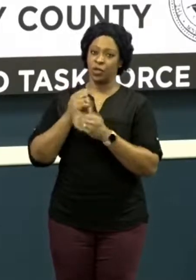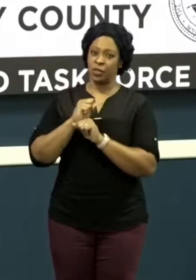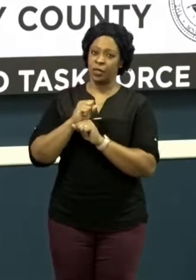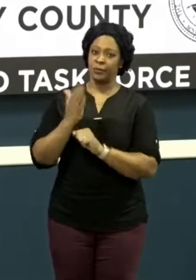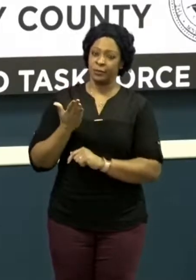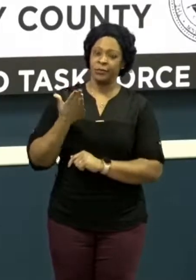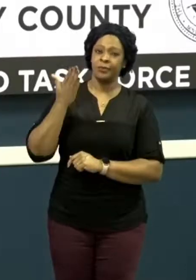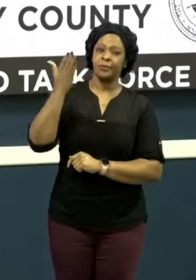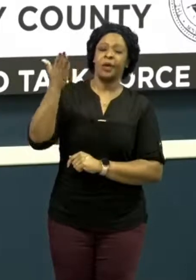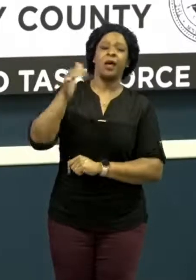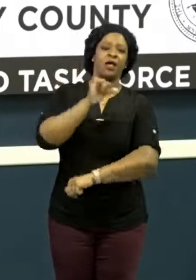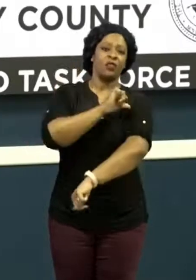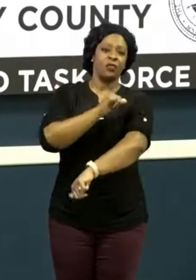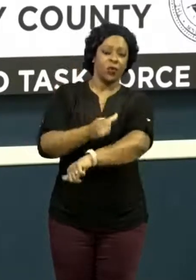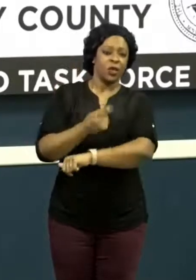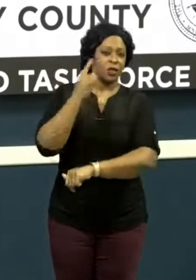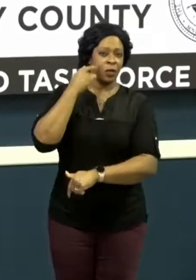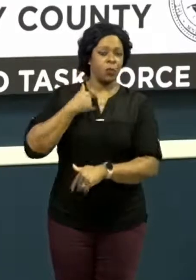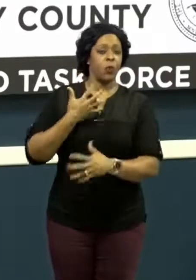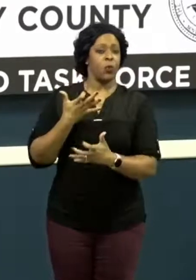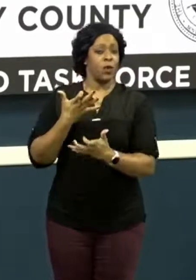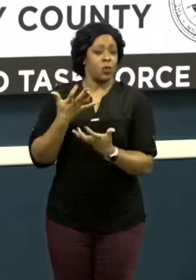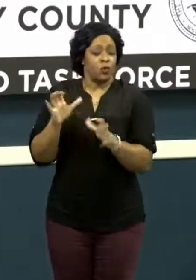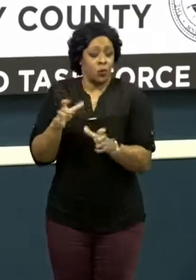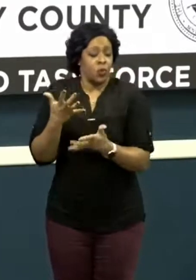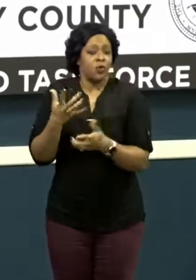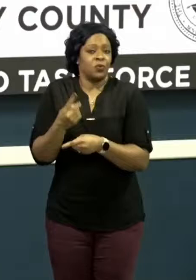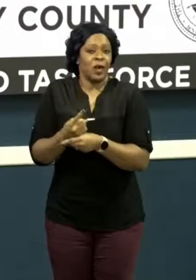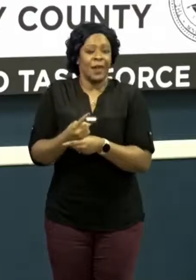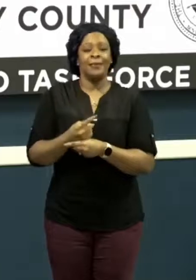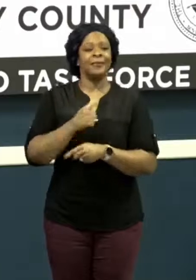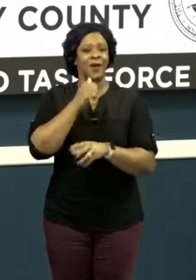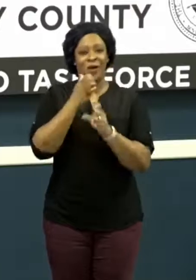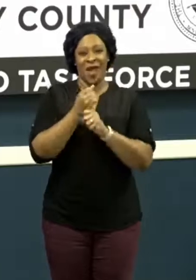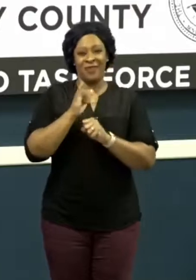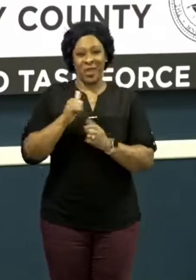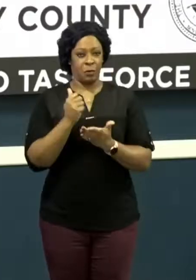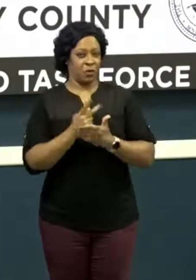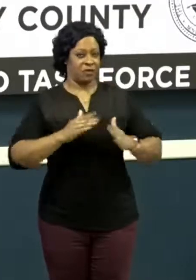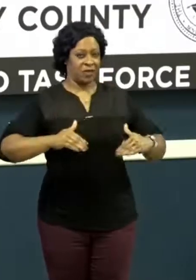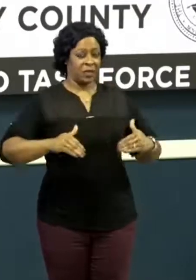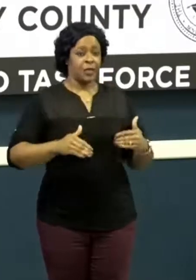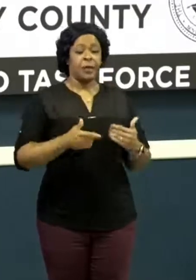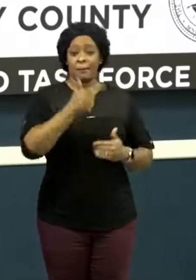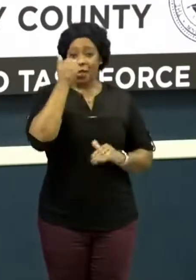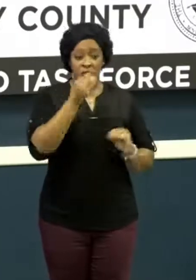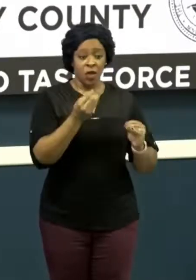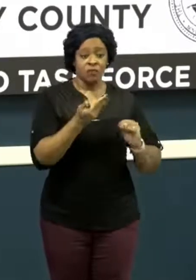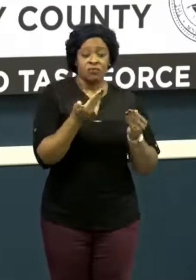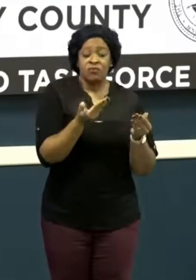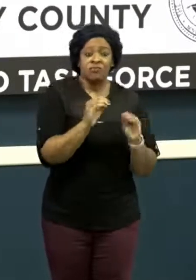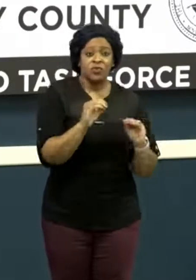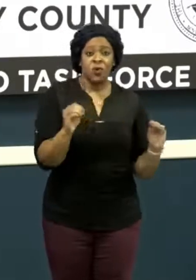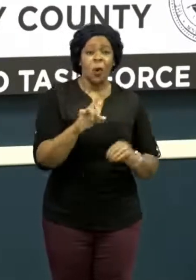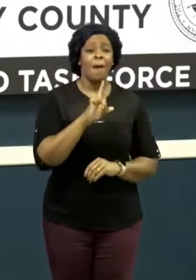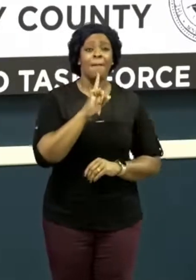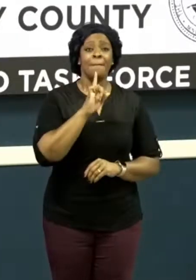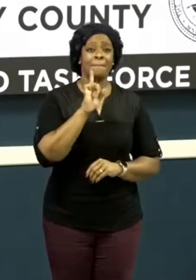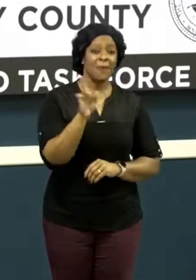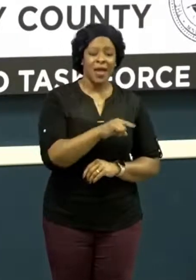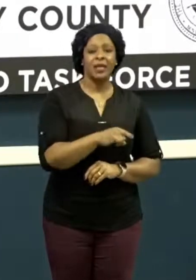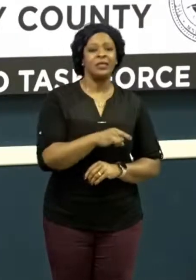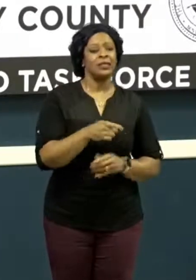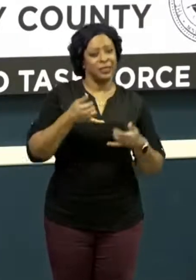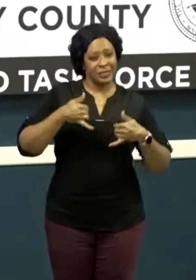that authority to do what we think is right, but we don't quite have that yet. But just because there is no mandate doesn't mean that you can't take the appropriate